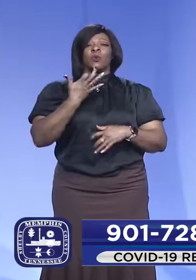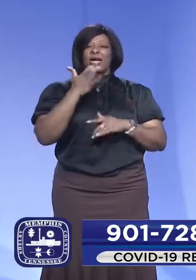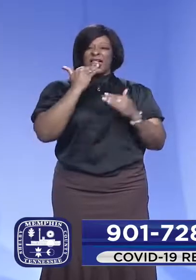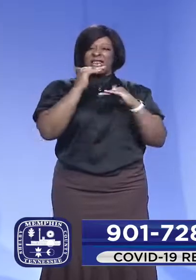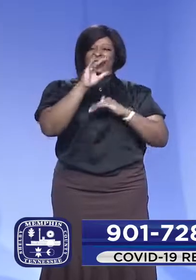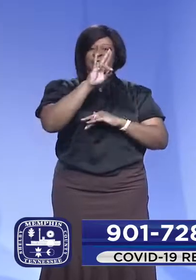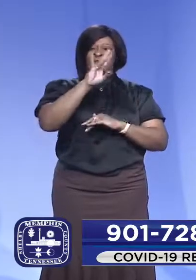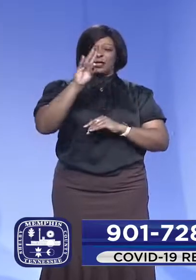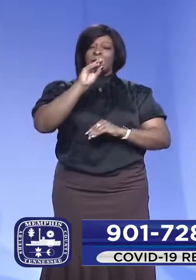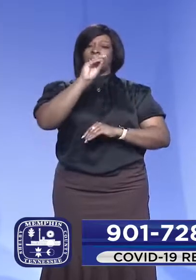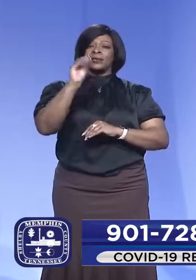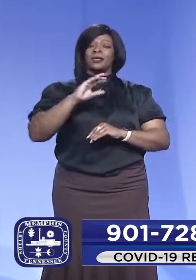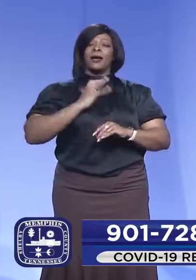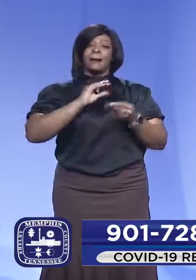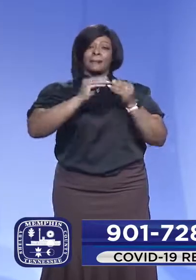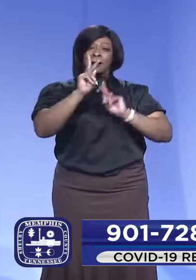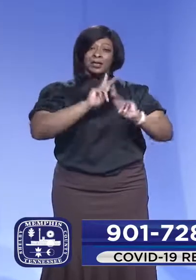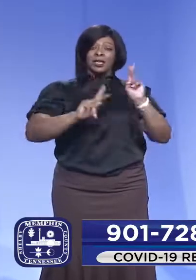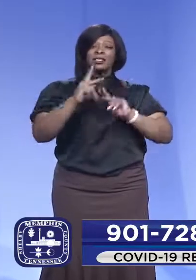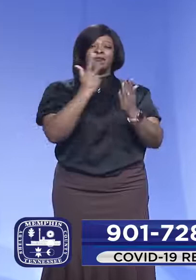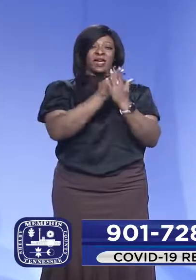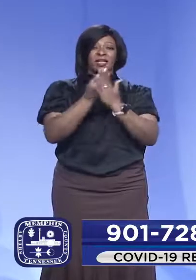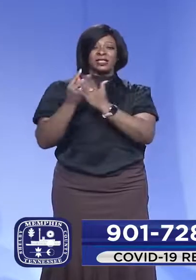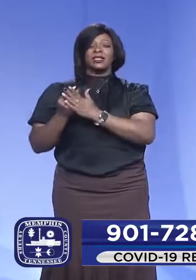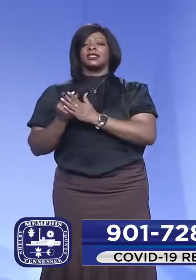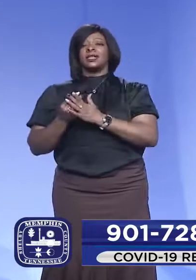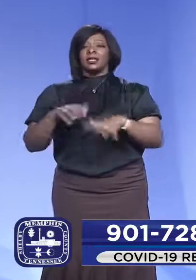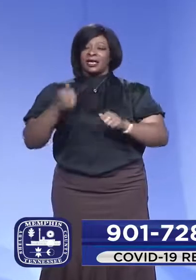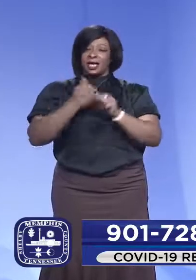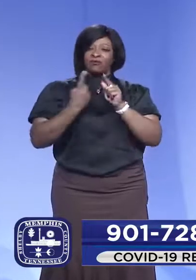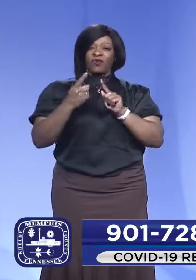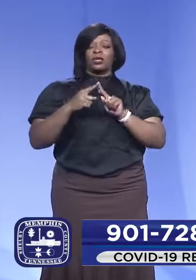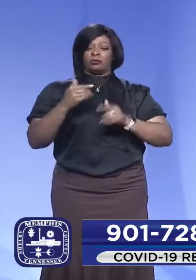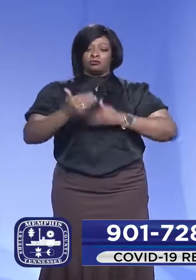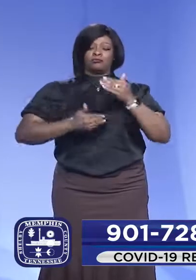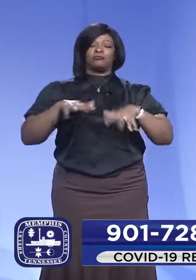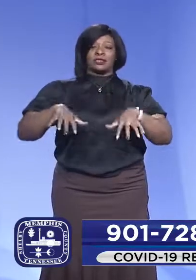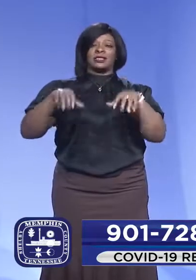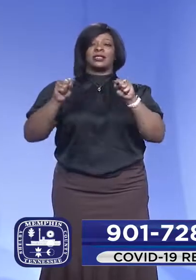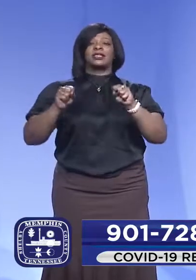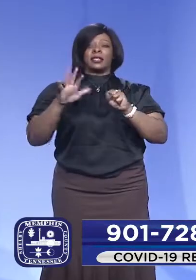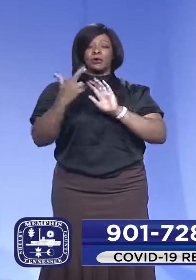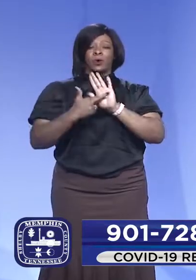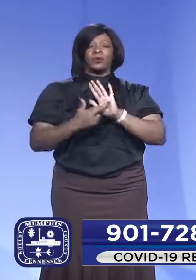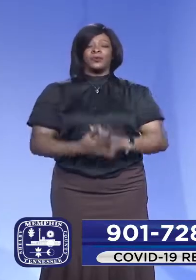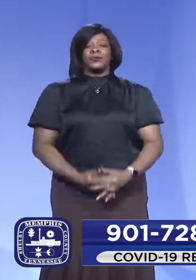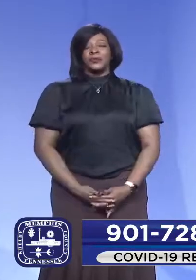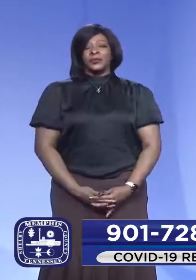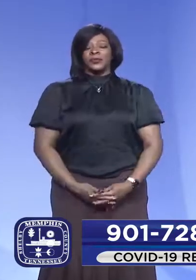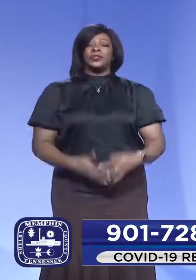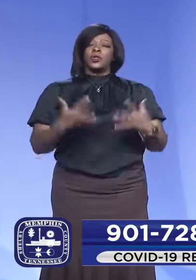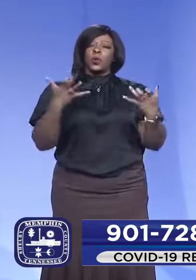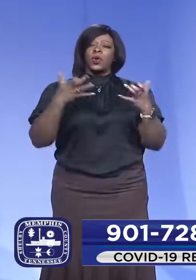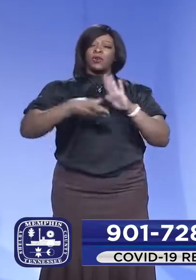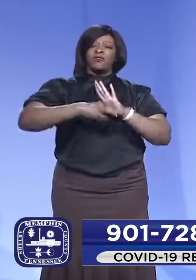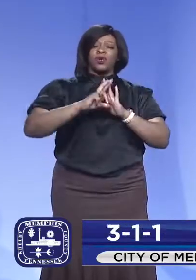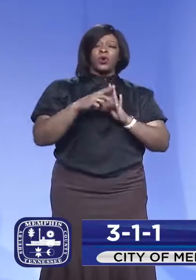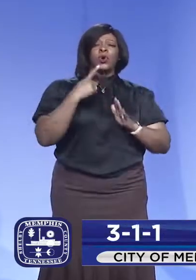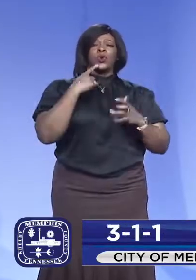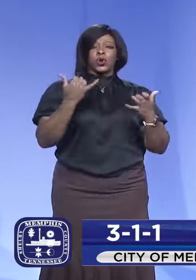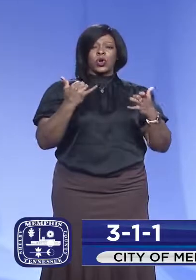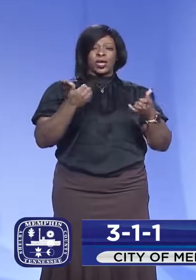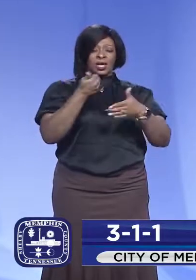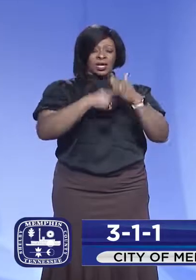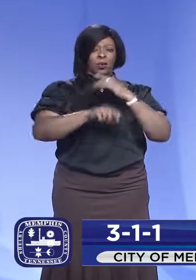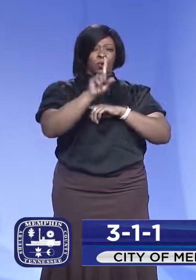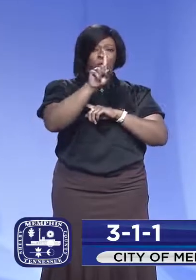population vaccinated, and so it's going to take everyone stepping up. I wanted to review who currently falls in the